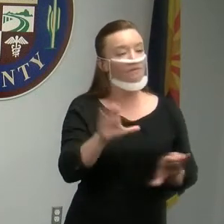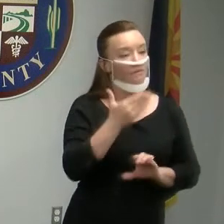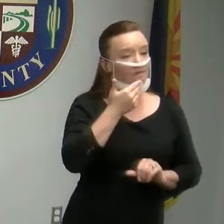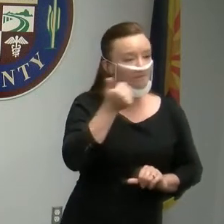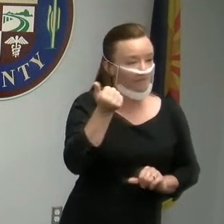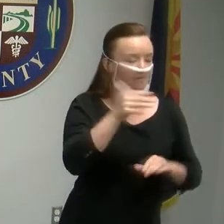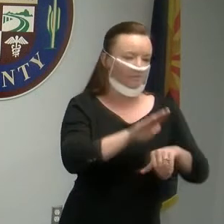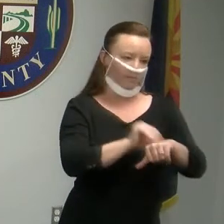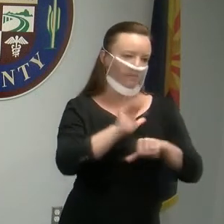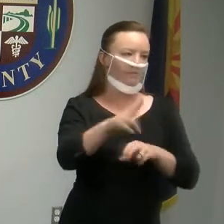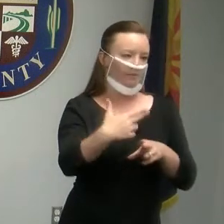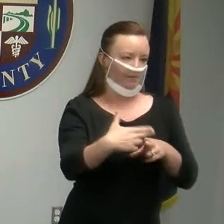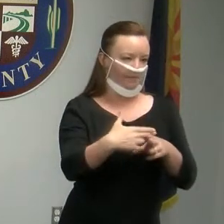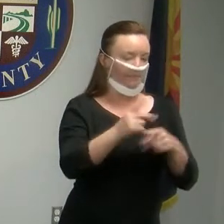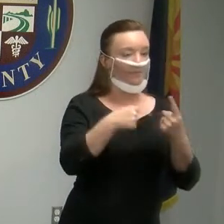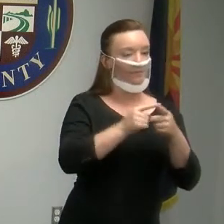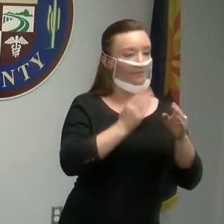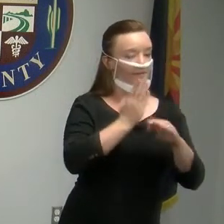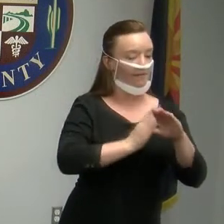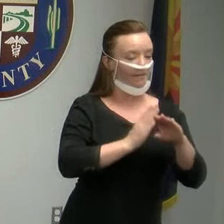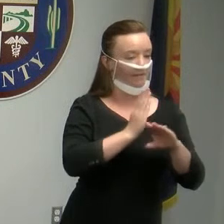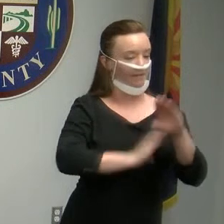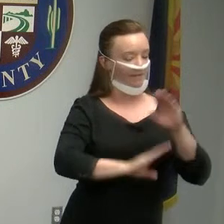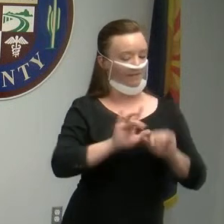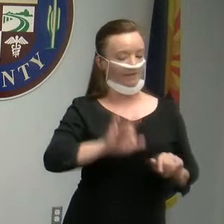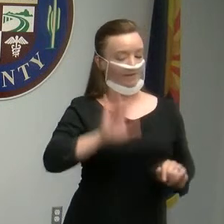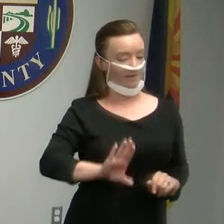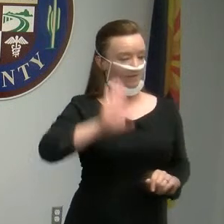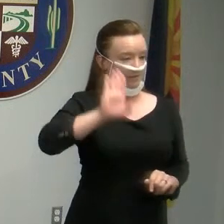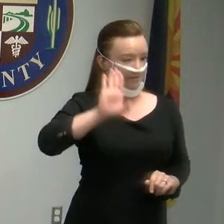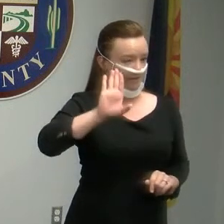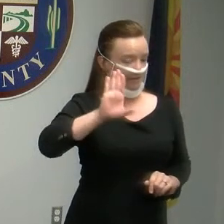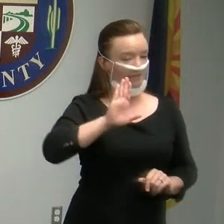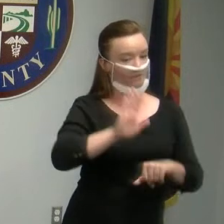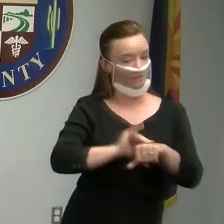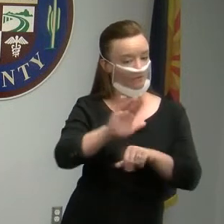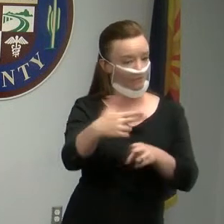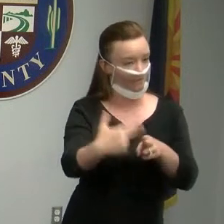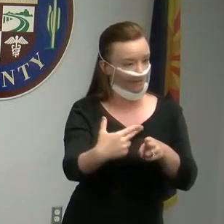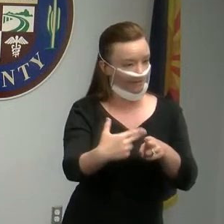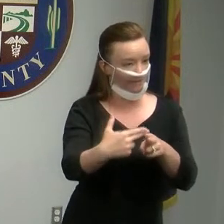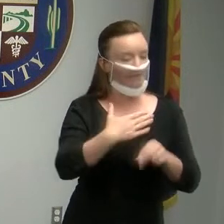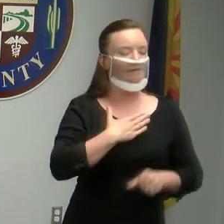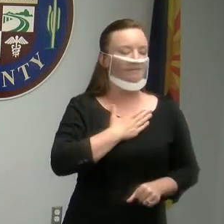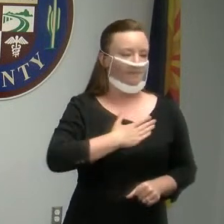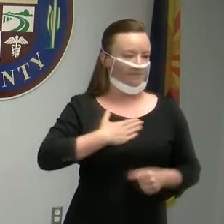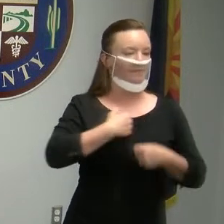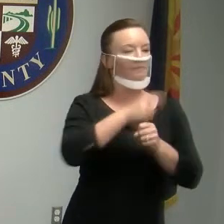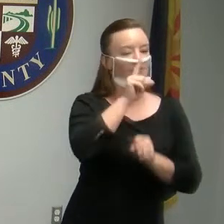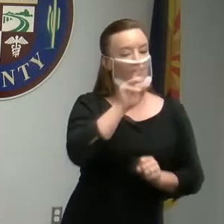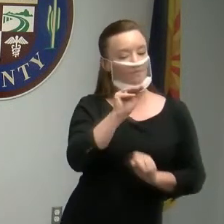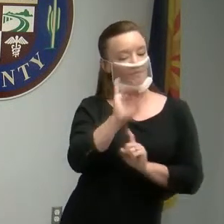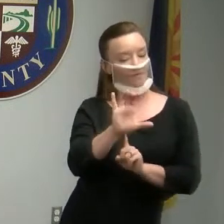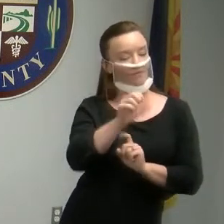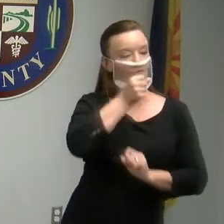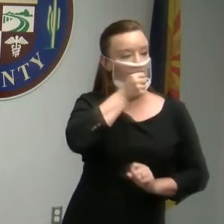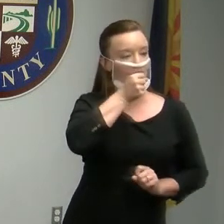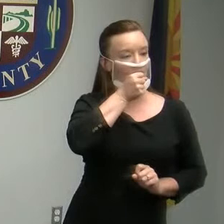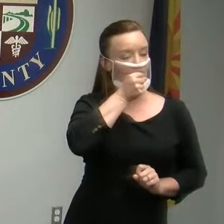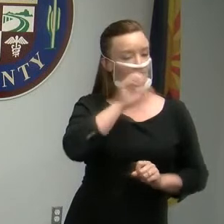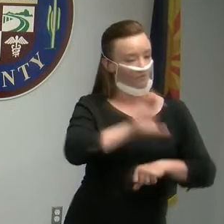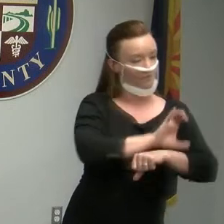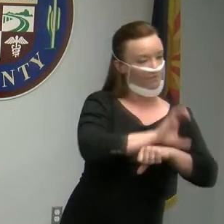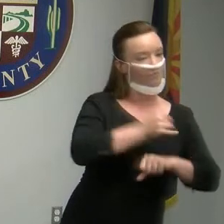upon you. When you have your hand raised and we call upon you for a question, please make sure the microphone on your computer or on your phone is